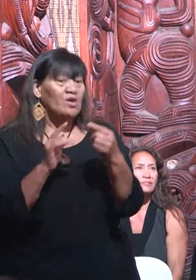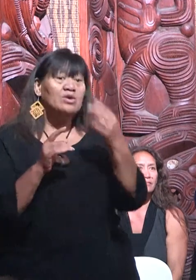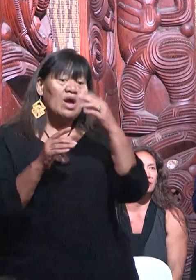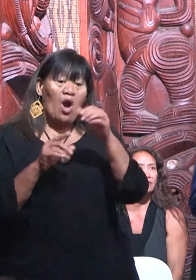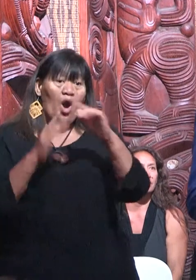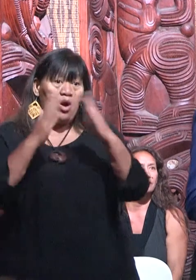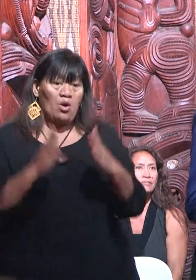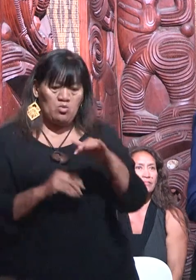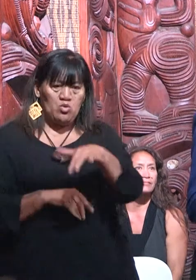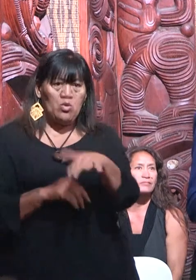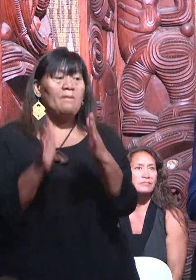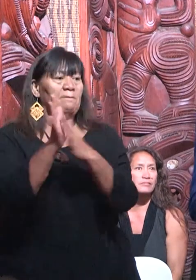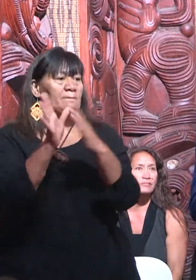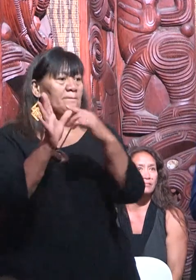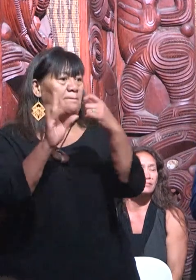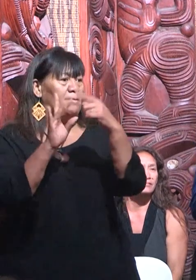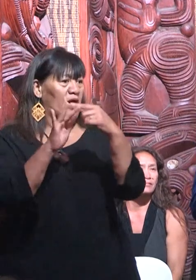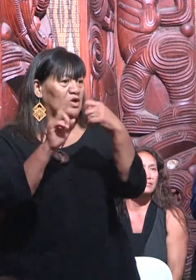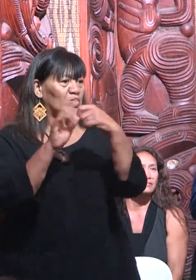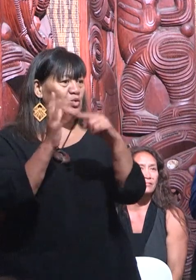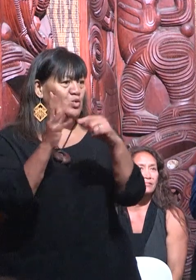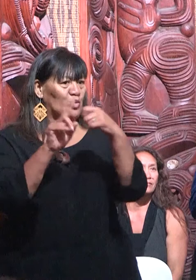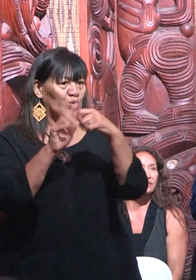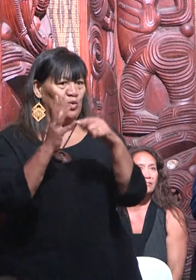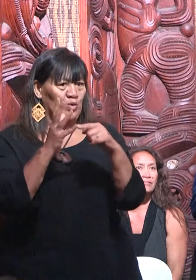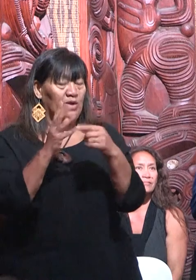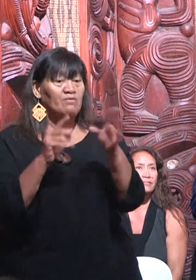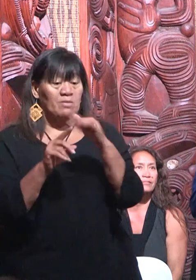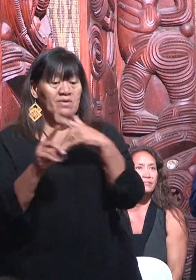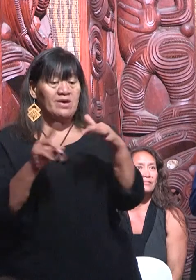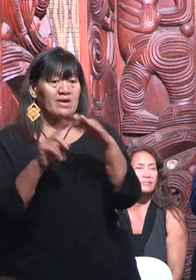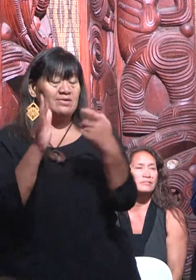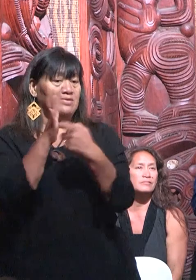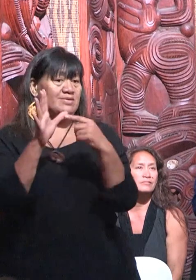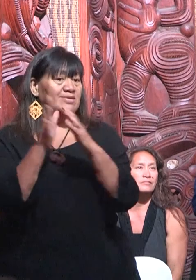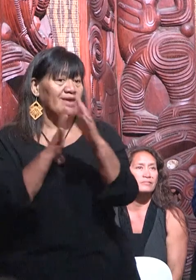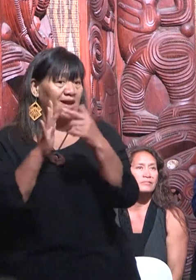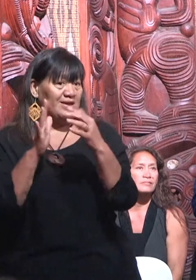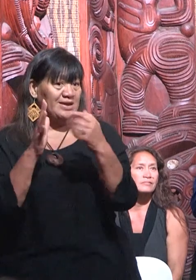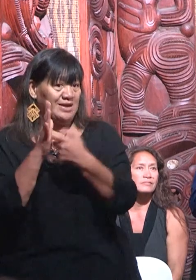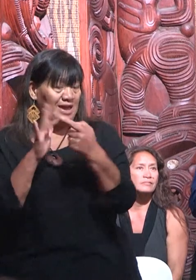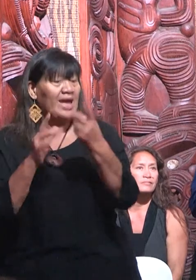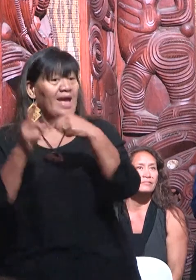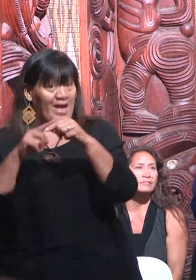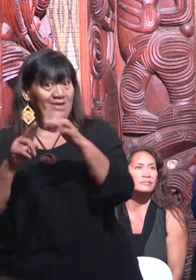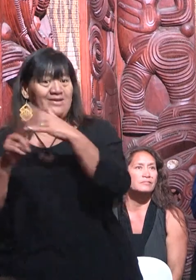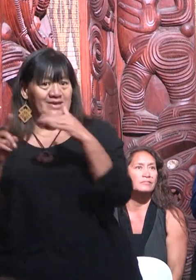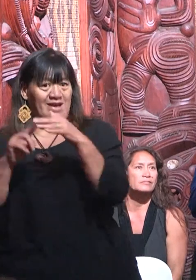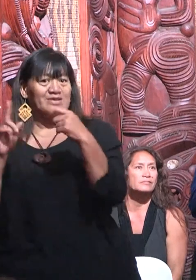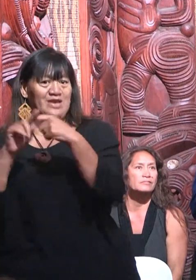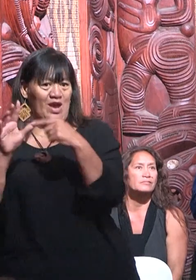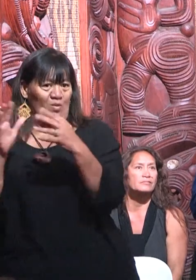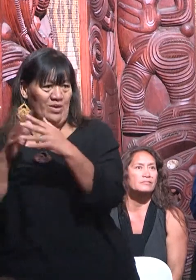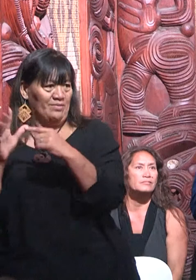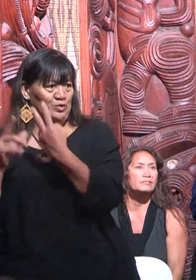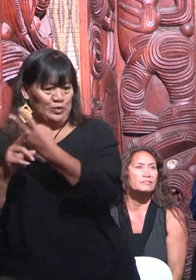Maikuku, and Maikuku is the ancestress of the people of Ngāti Rahiri and Ngāti Kawa. Those hapū